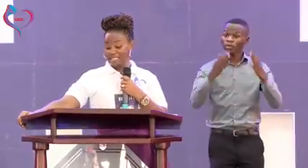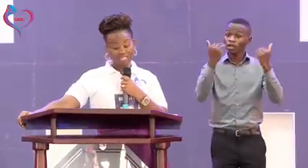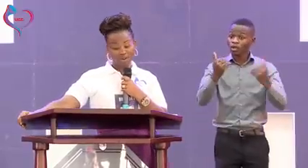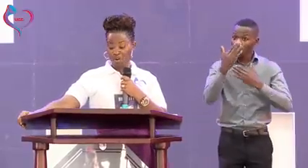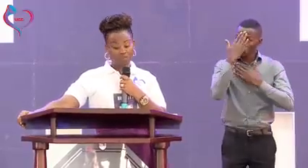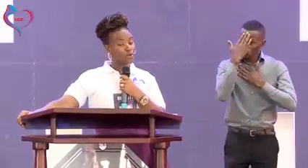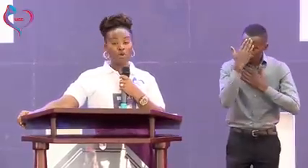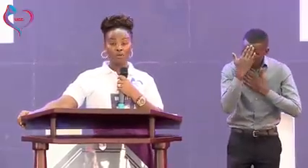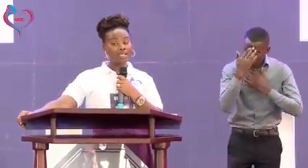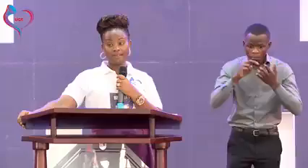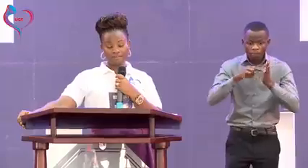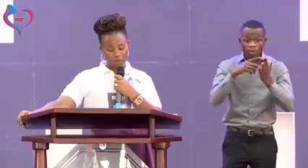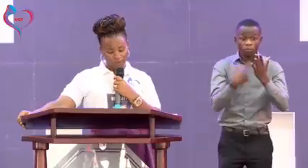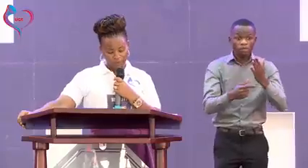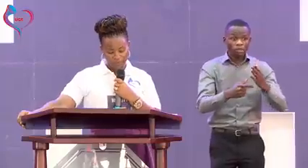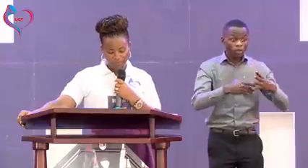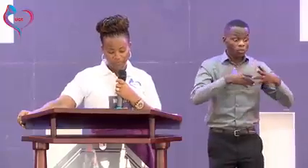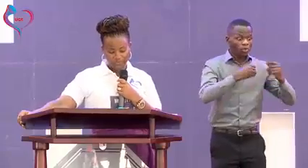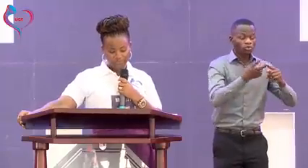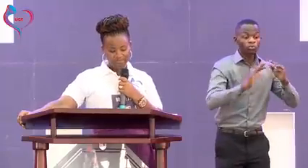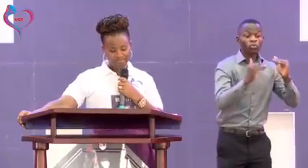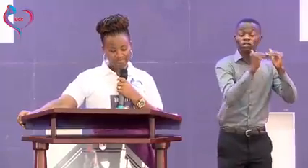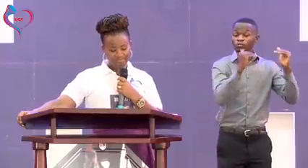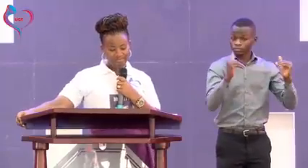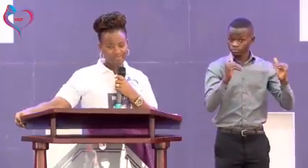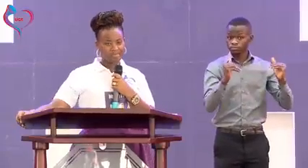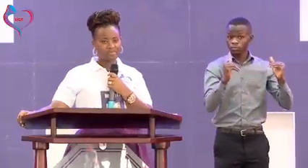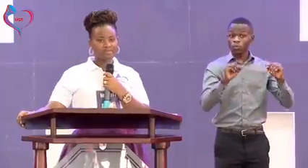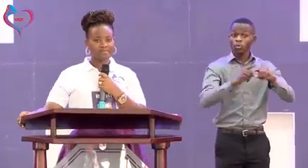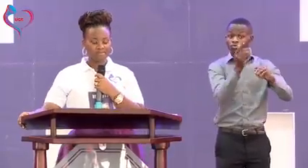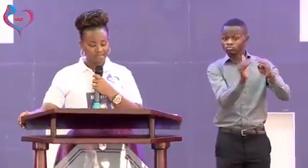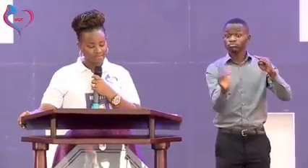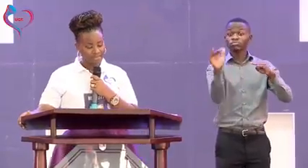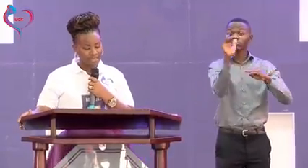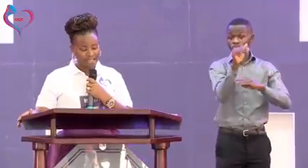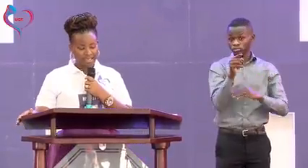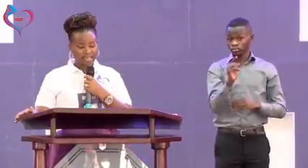Humility is letting go of your own level.